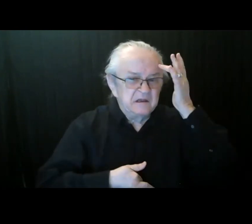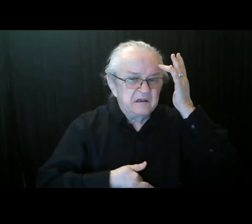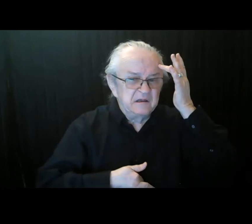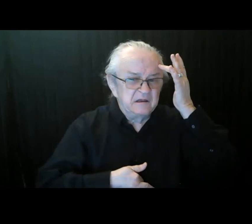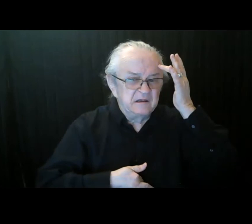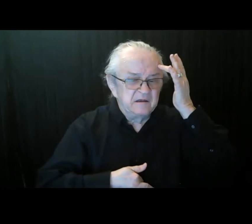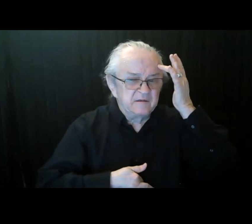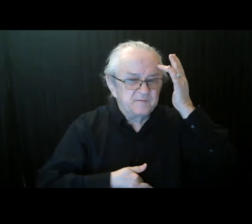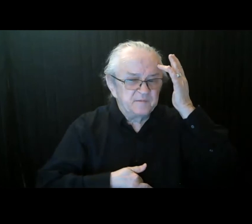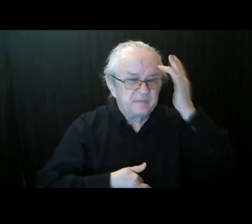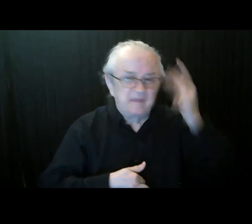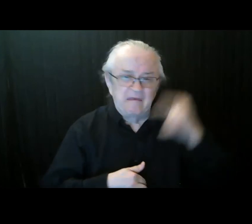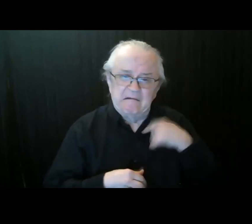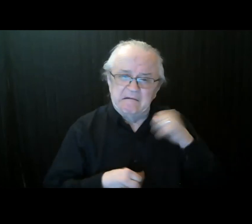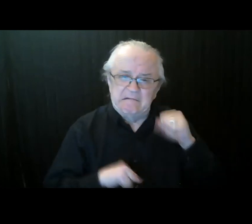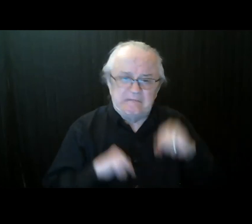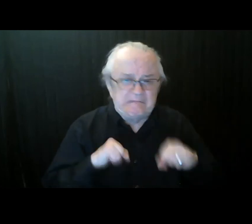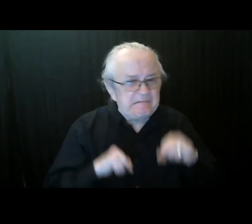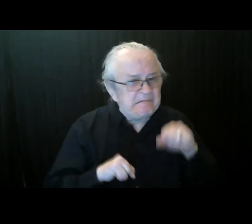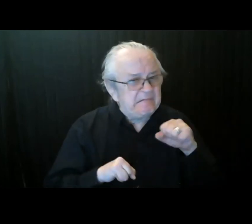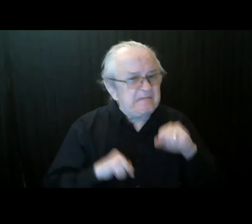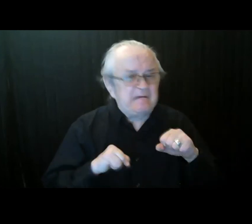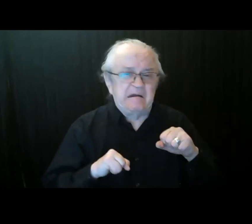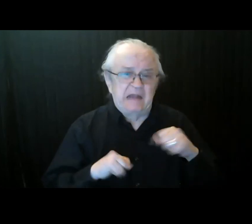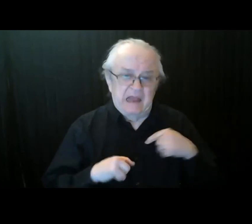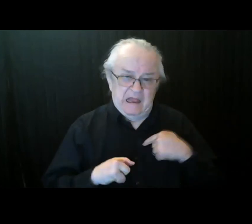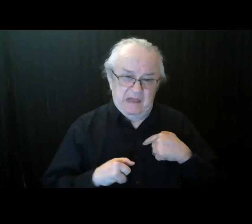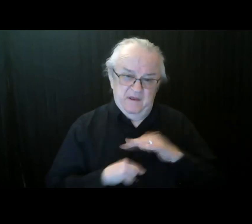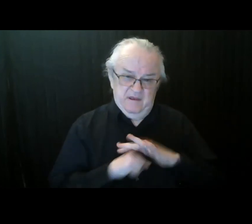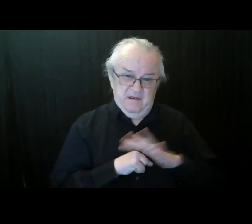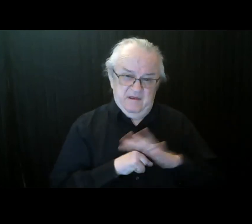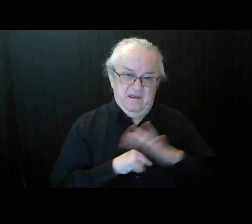And I'm not sure I could find enough kindness in my heart